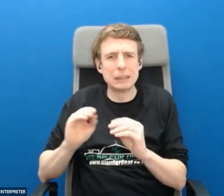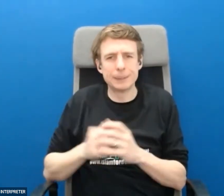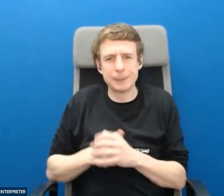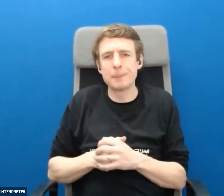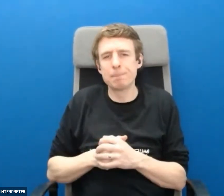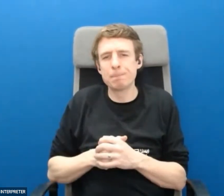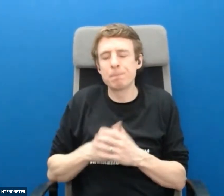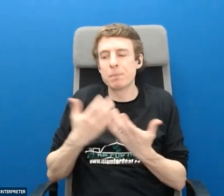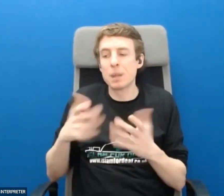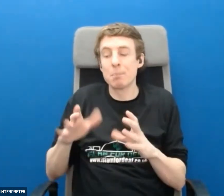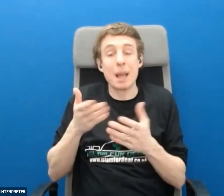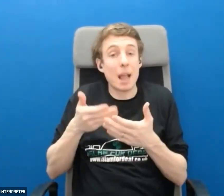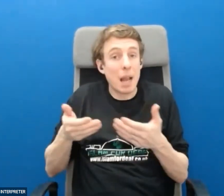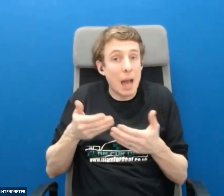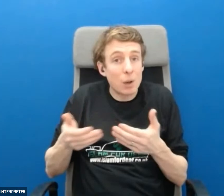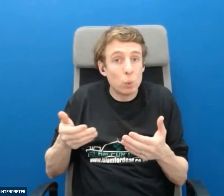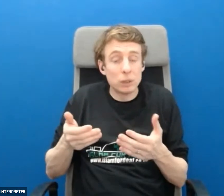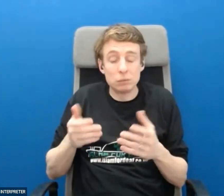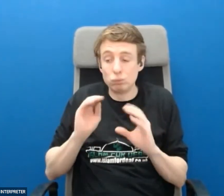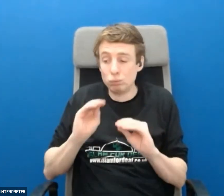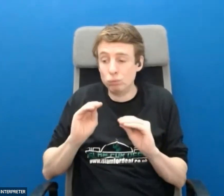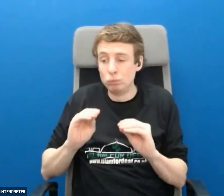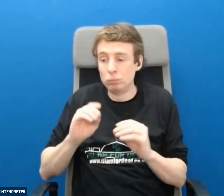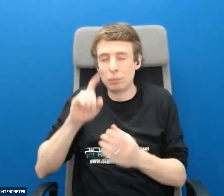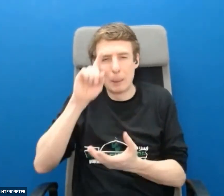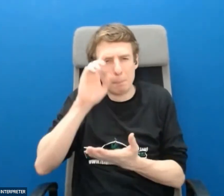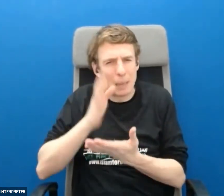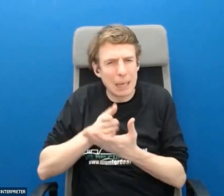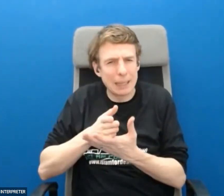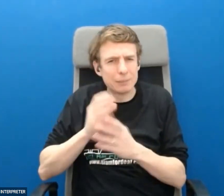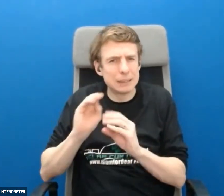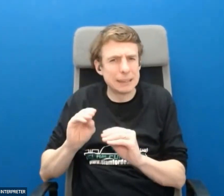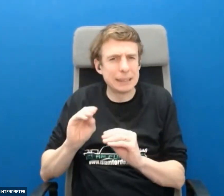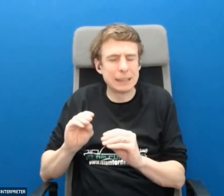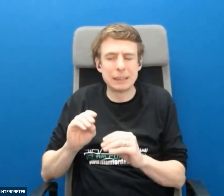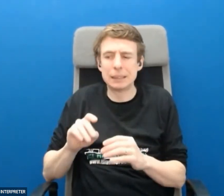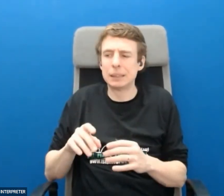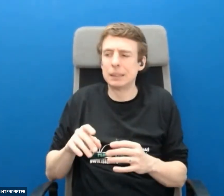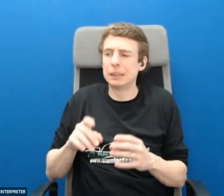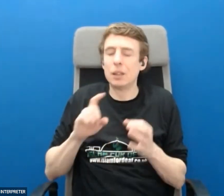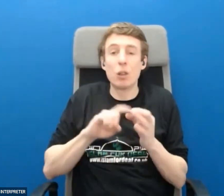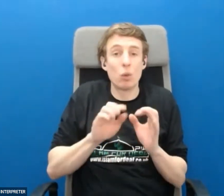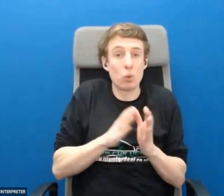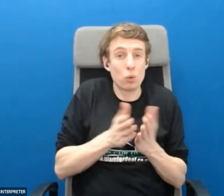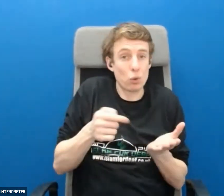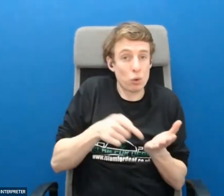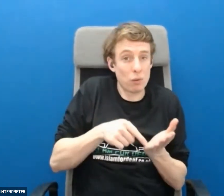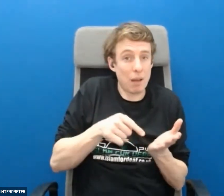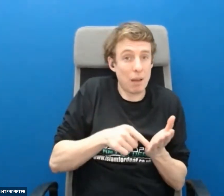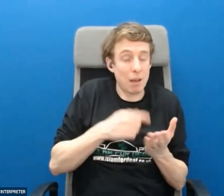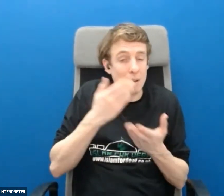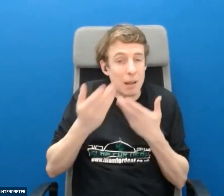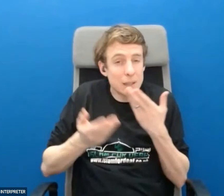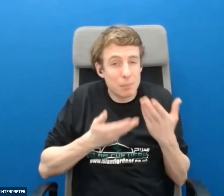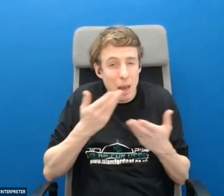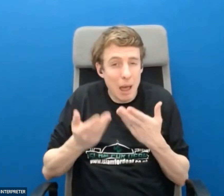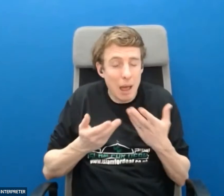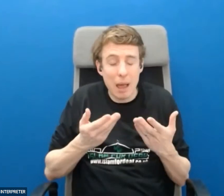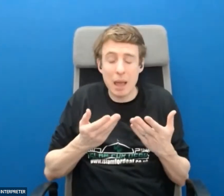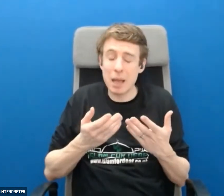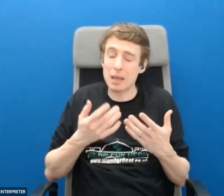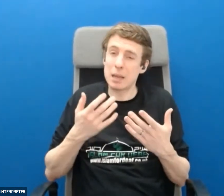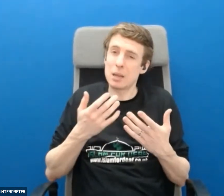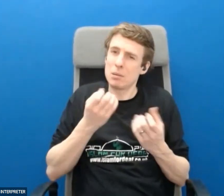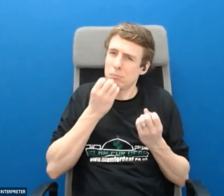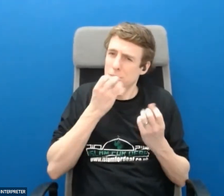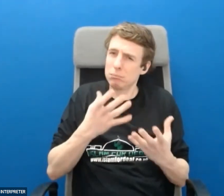language, of belief, of explanation of the Quran, or he explained the Quran, using his knowledge of